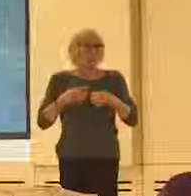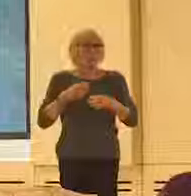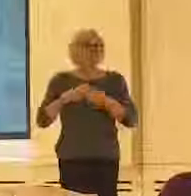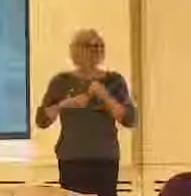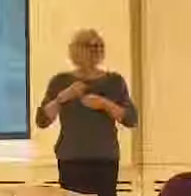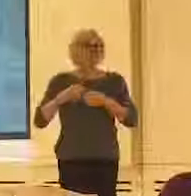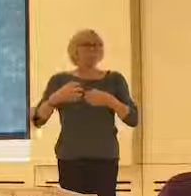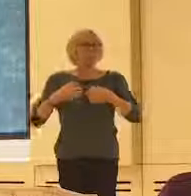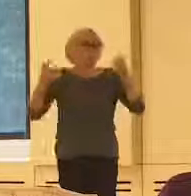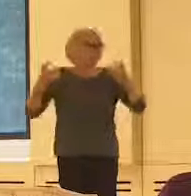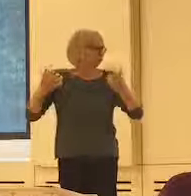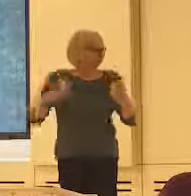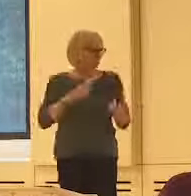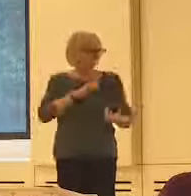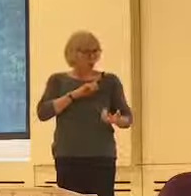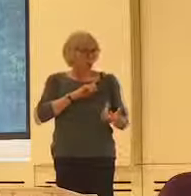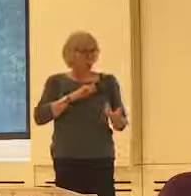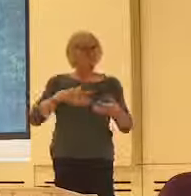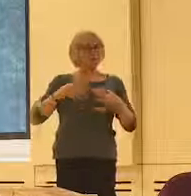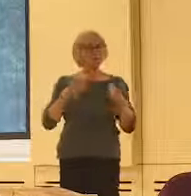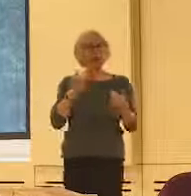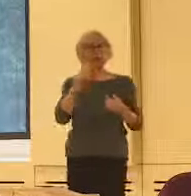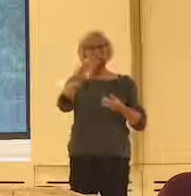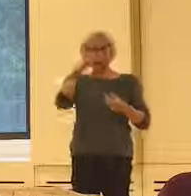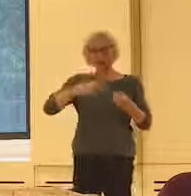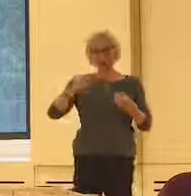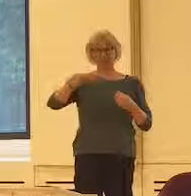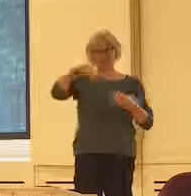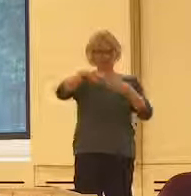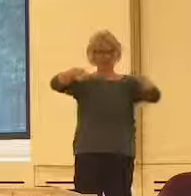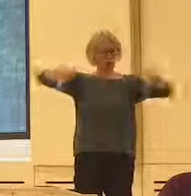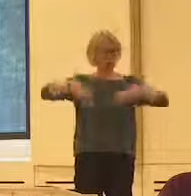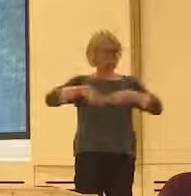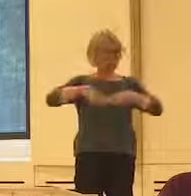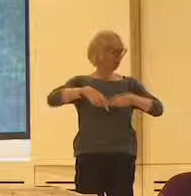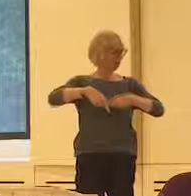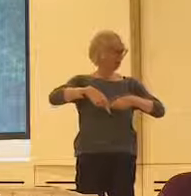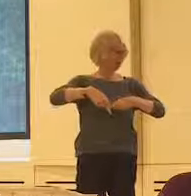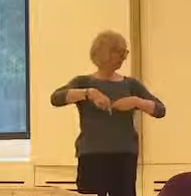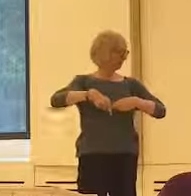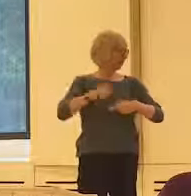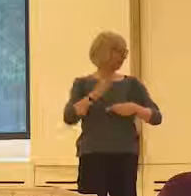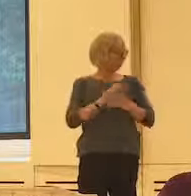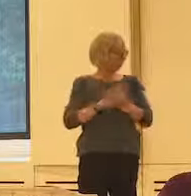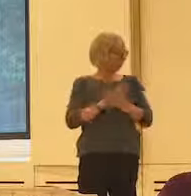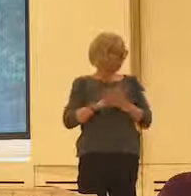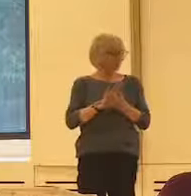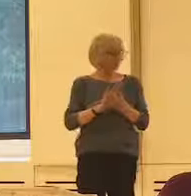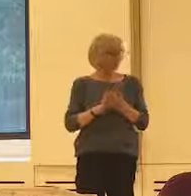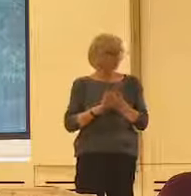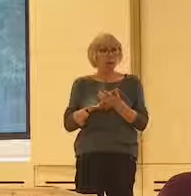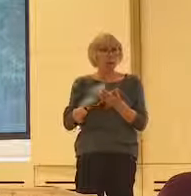Oh, it's been so interesting what I hear, but also it makes me angry.